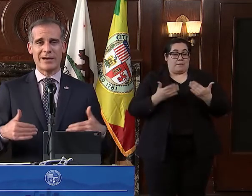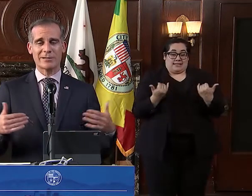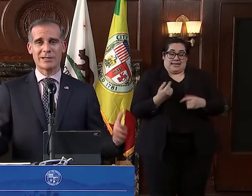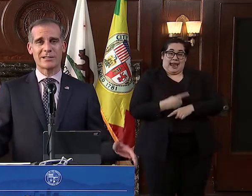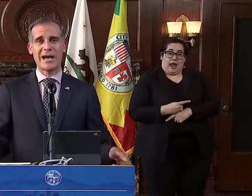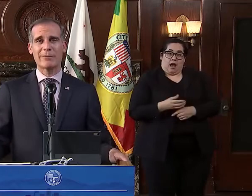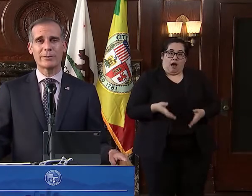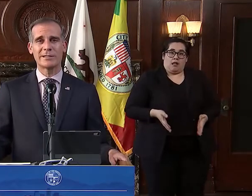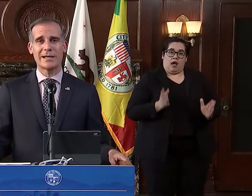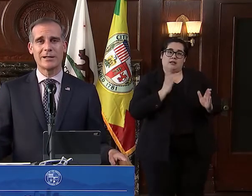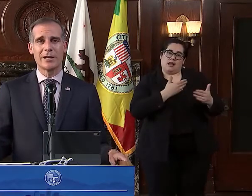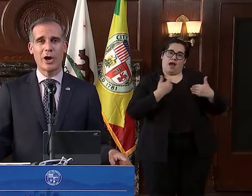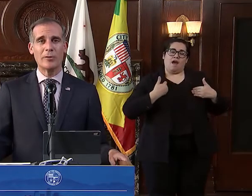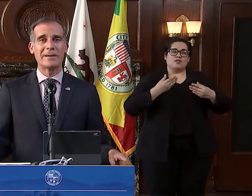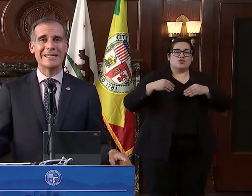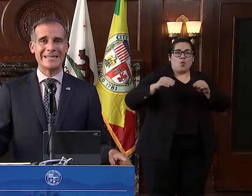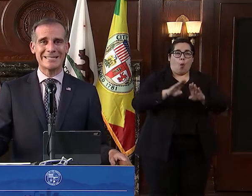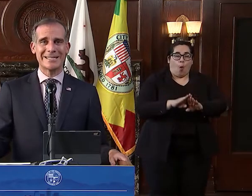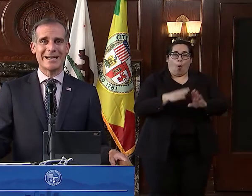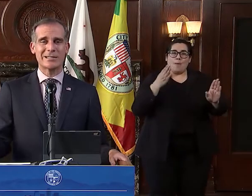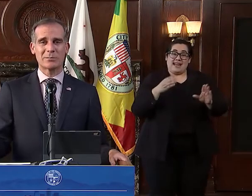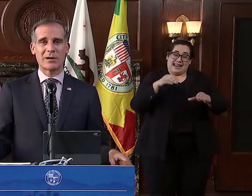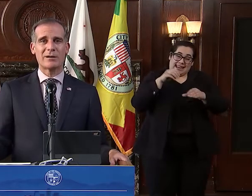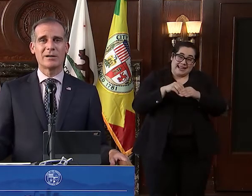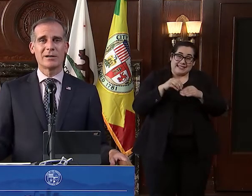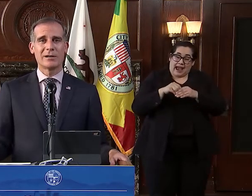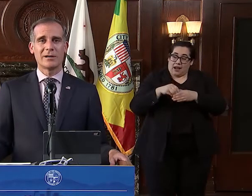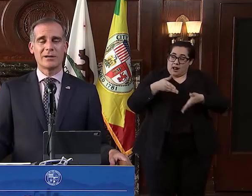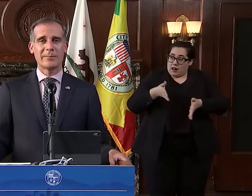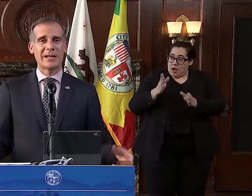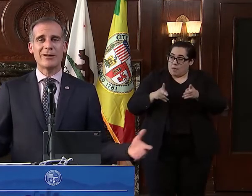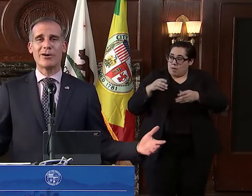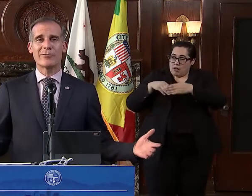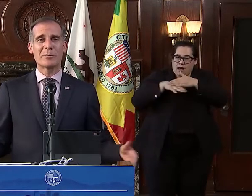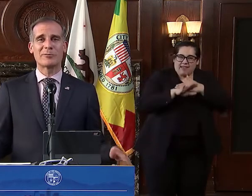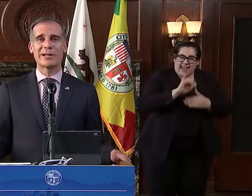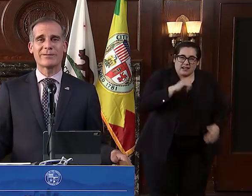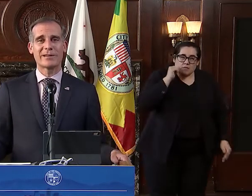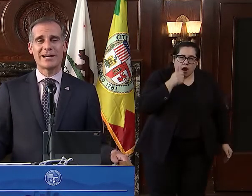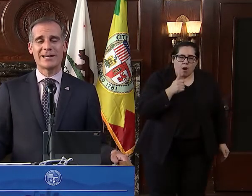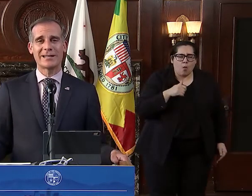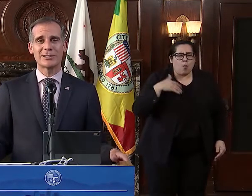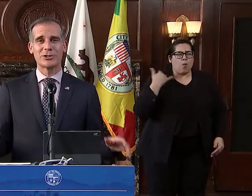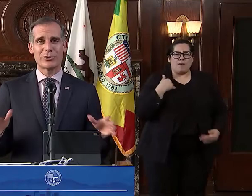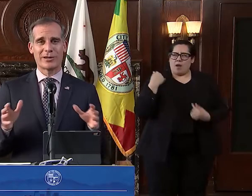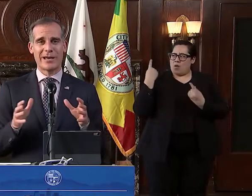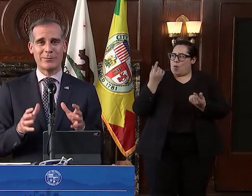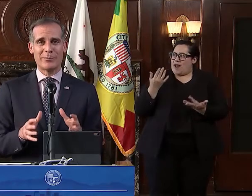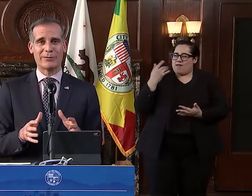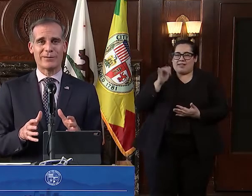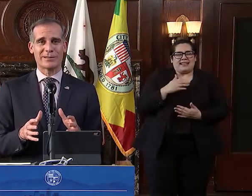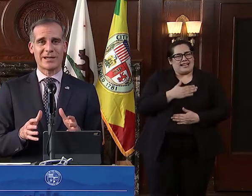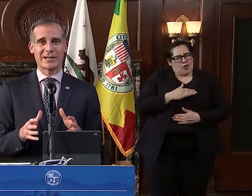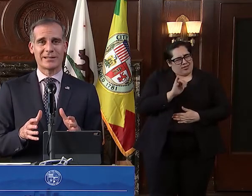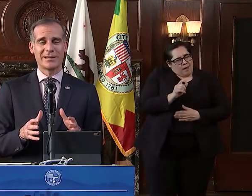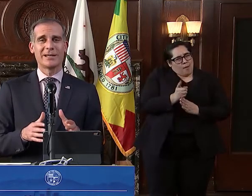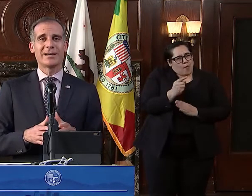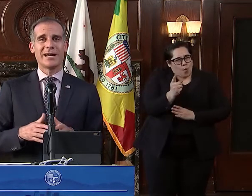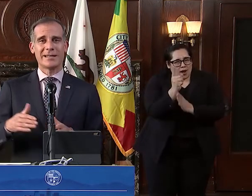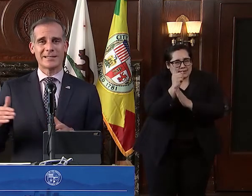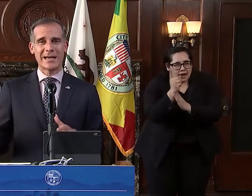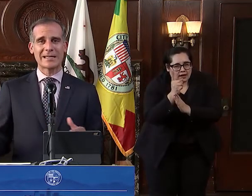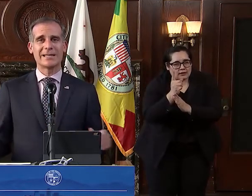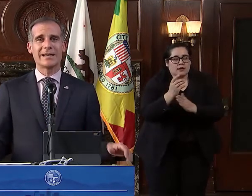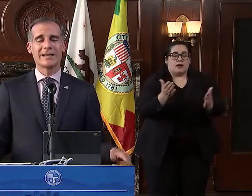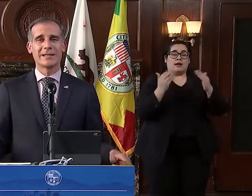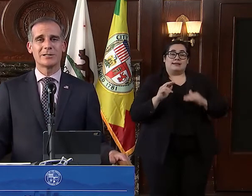that allows us to have retail open inside tomorrow, I mean, how long have we been waiting for that? And let's enjoy that moment for a second.